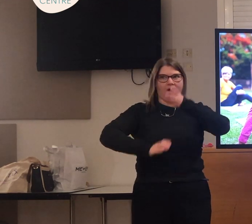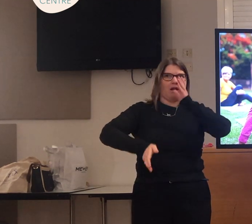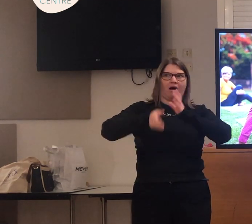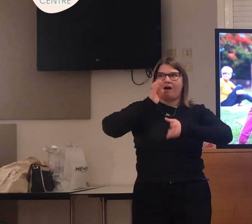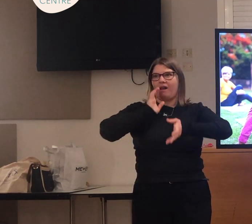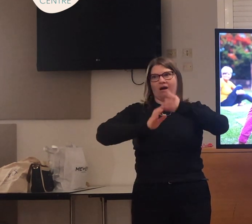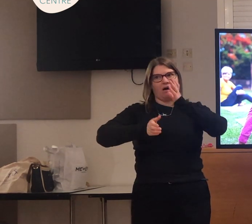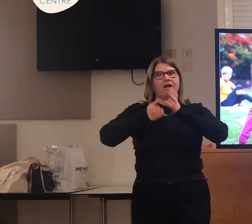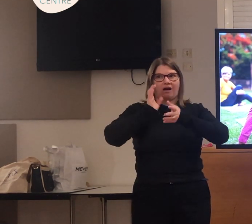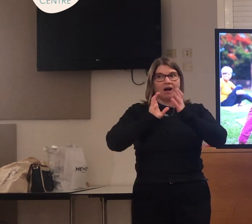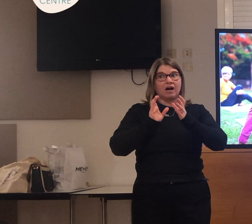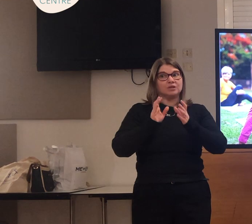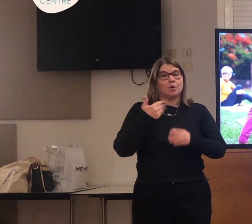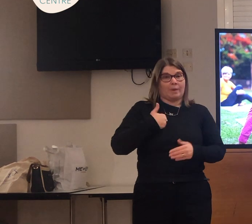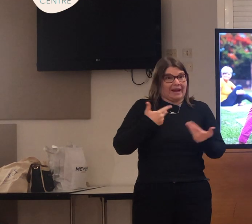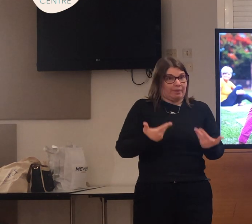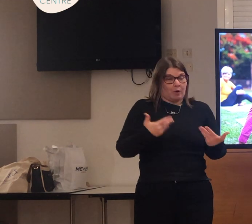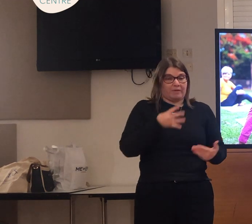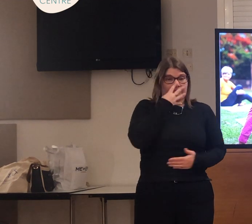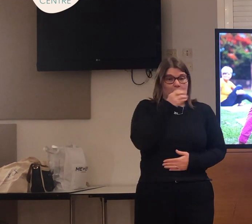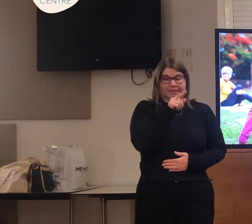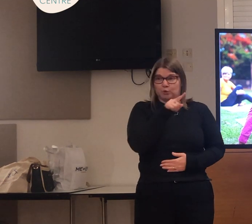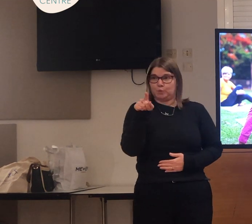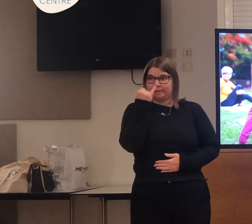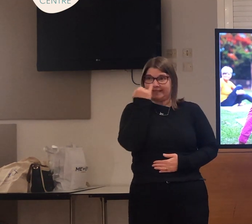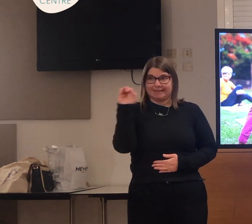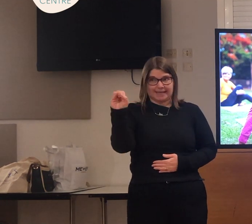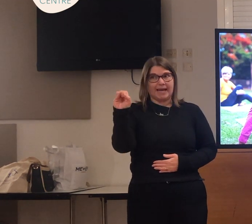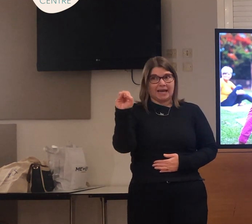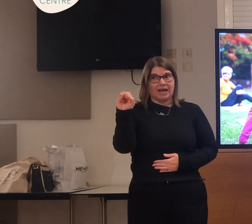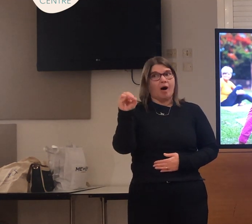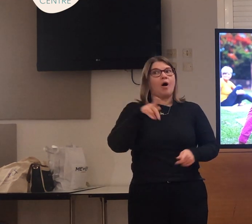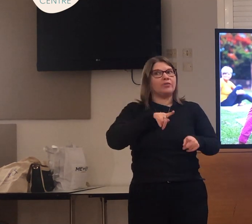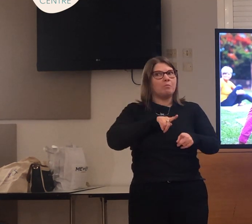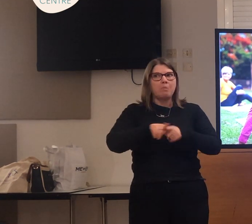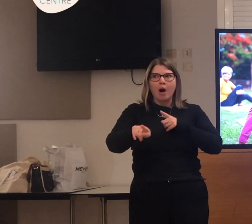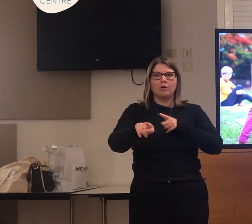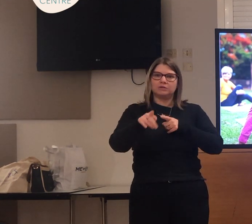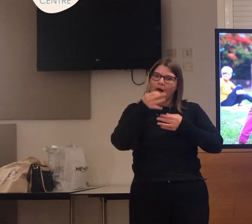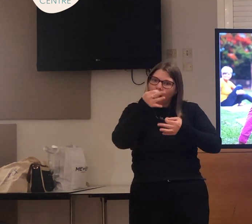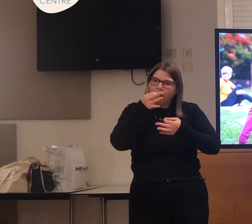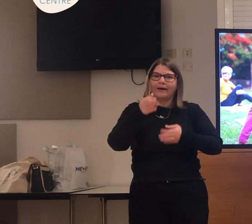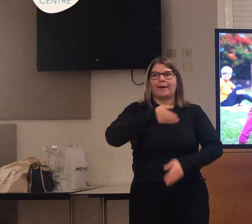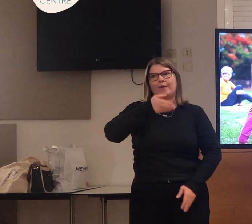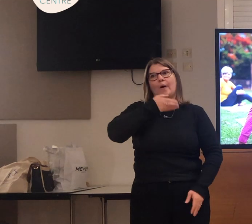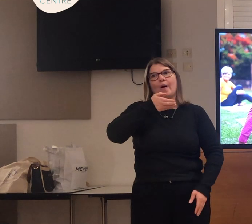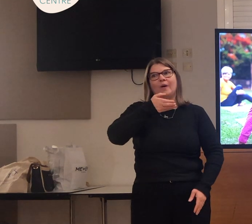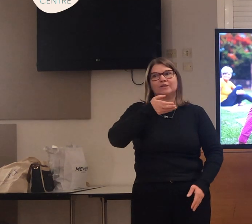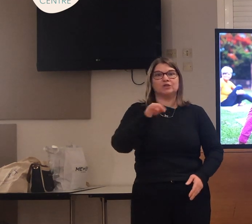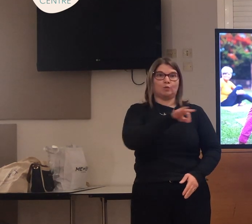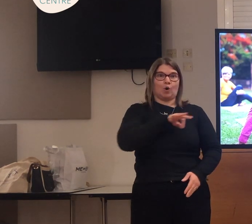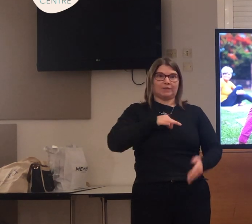at an increasing rate that give us most concern in the UK. So if